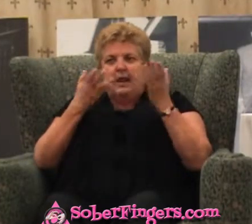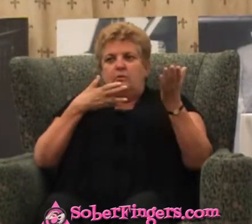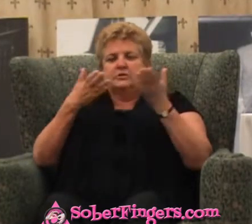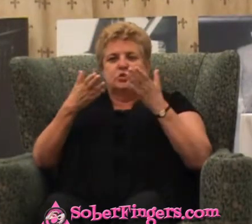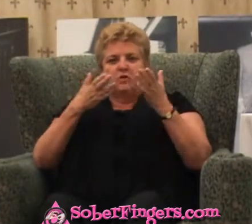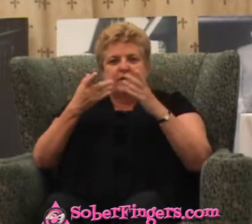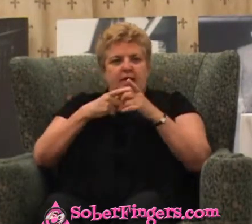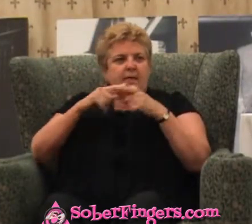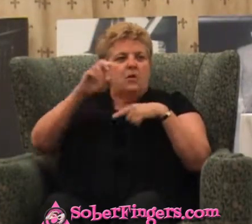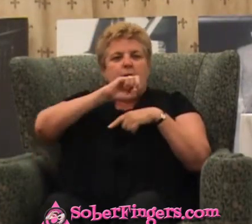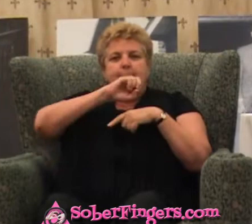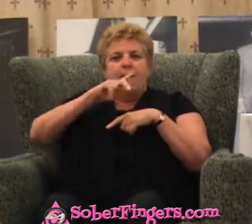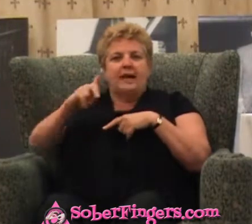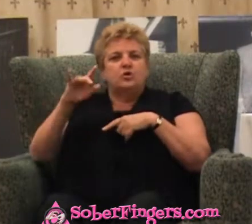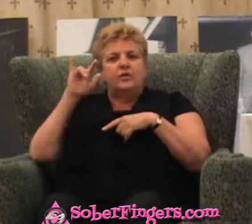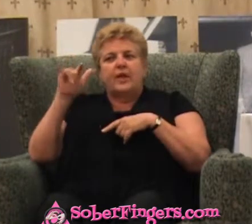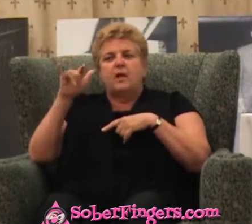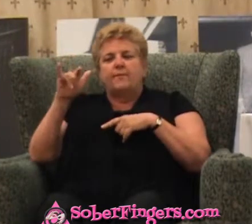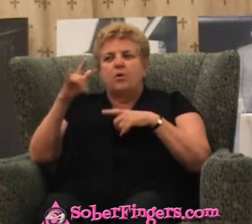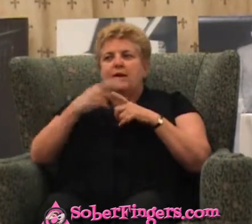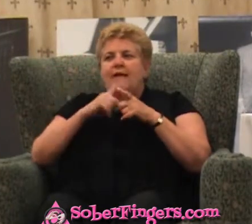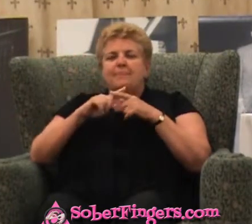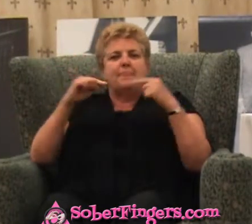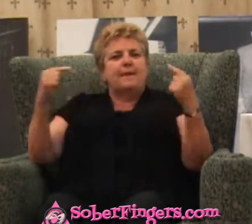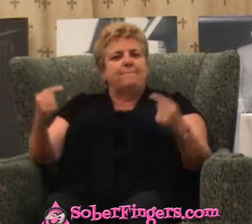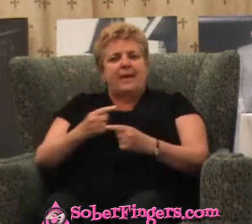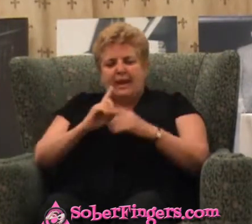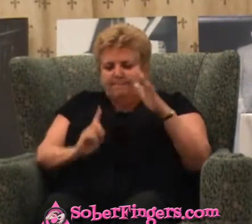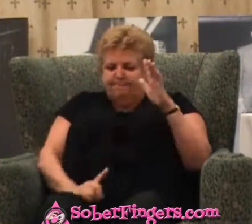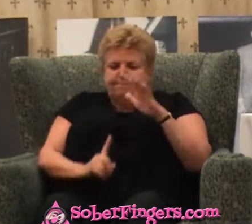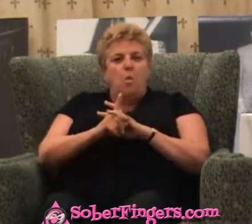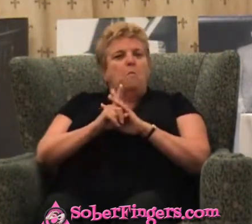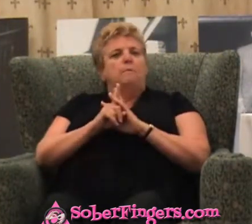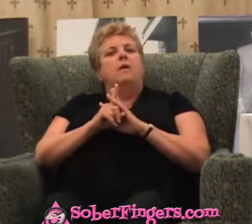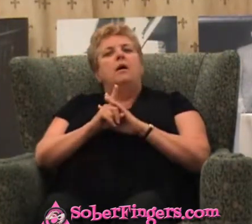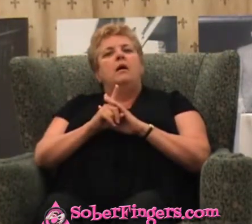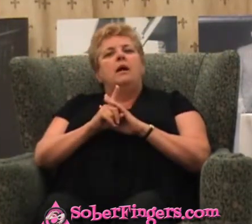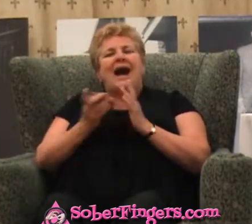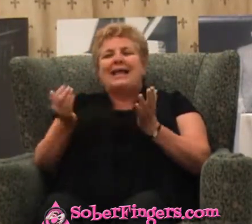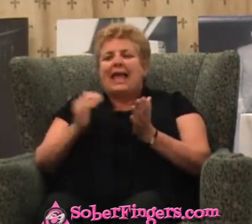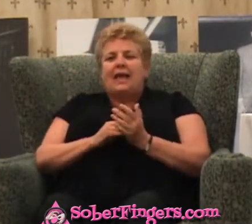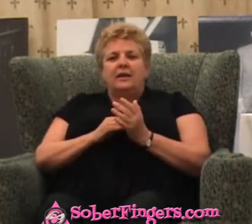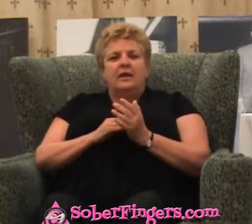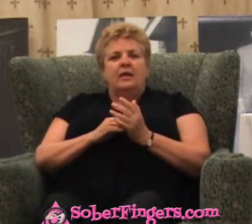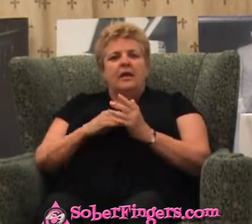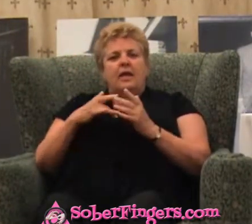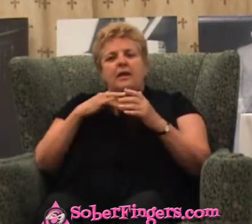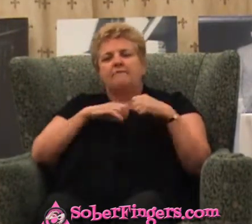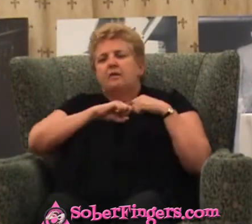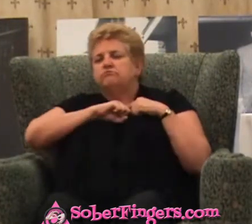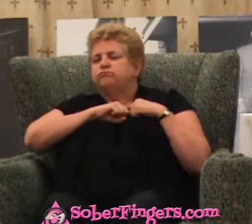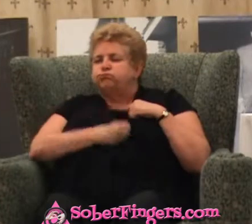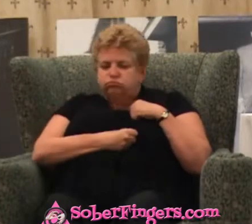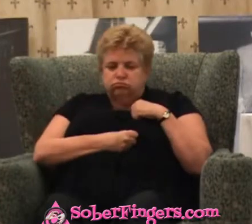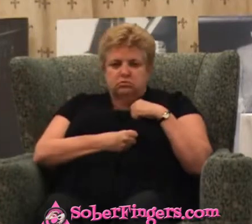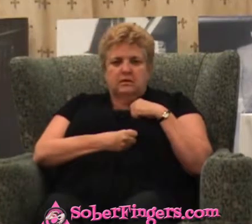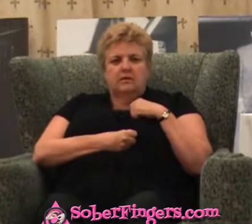came back like anesthesia wearing off after surgery, and I became distraught. And I got into that little